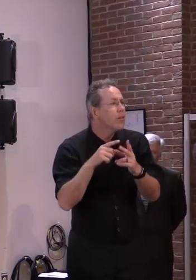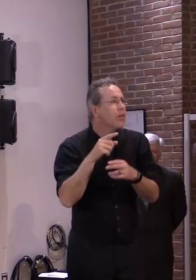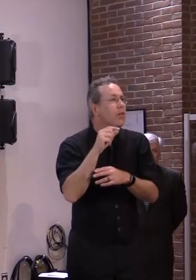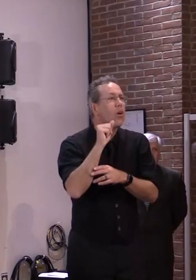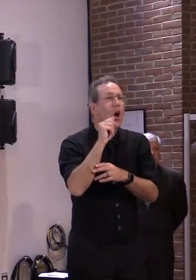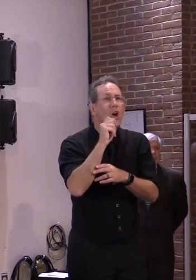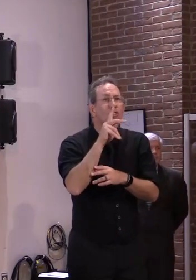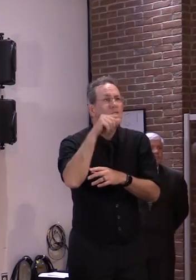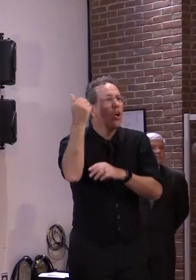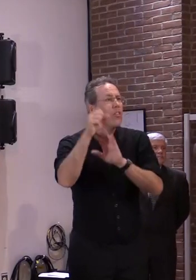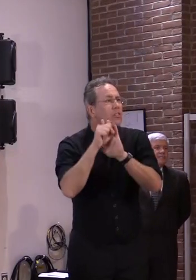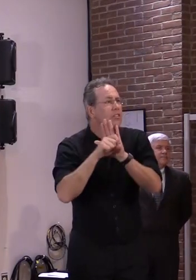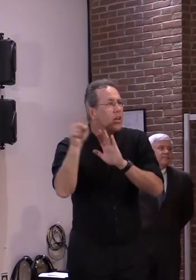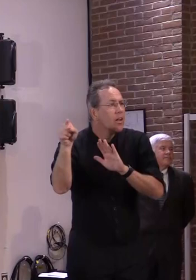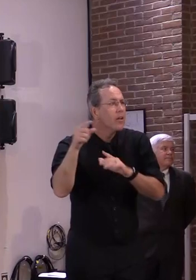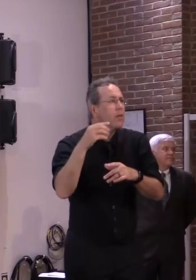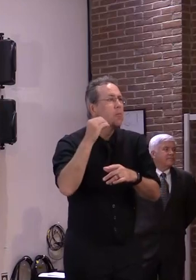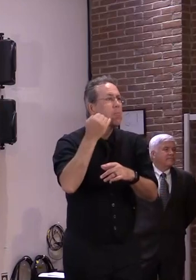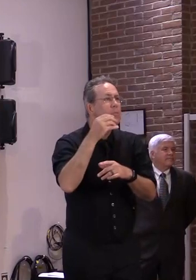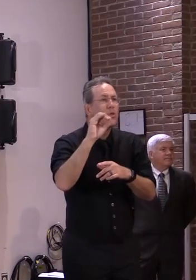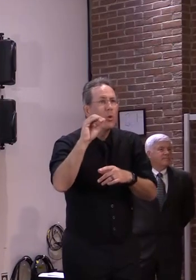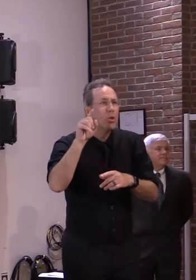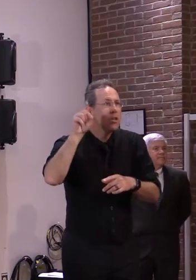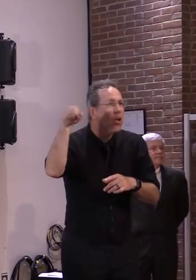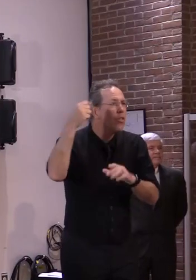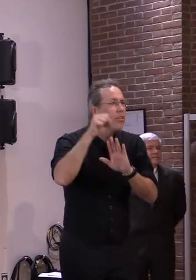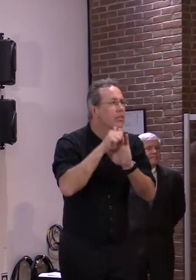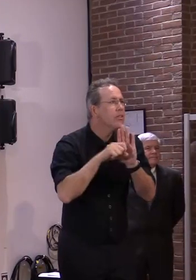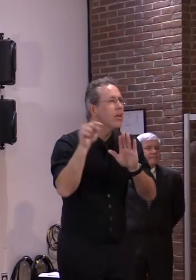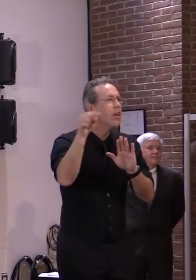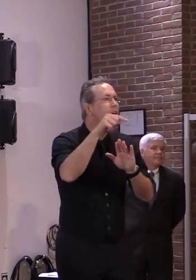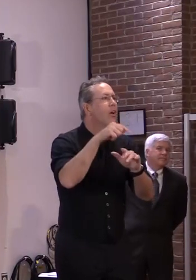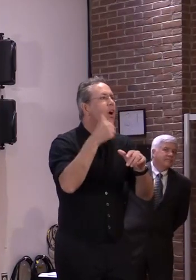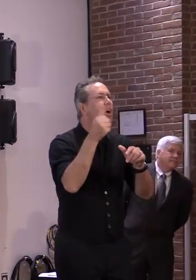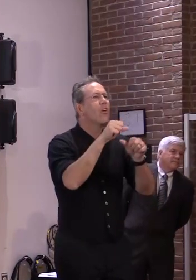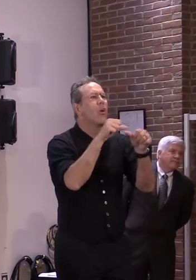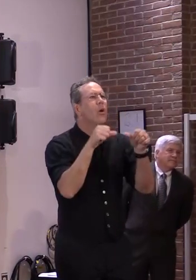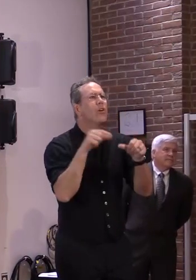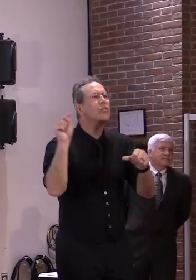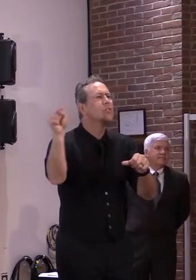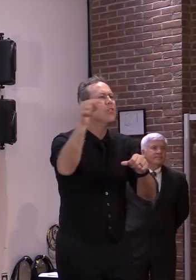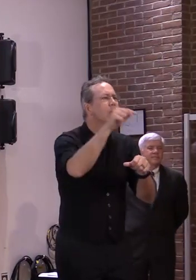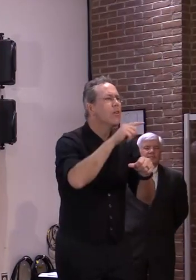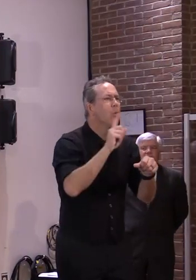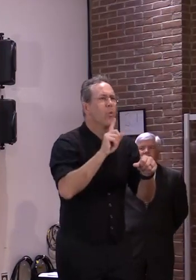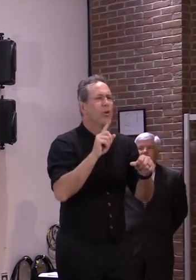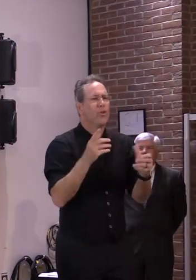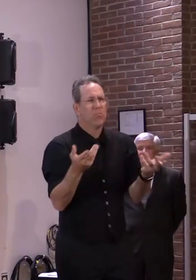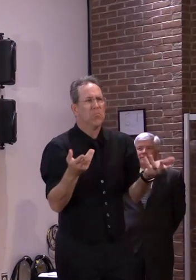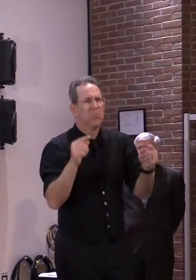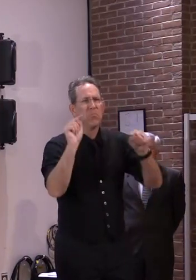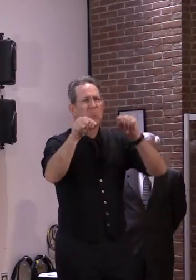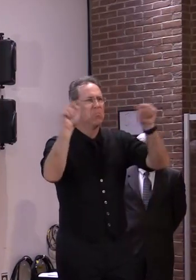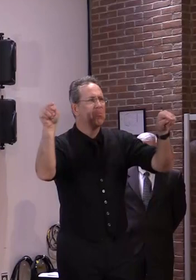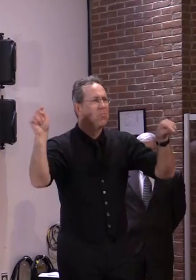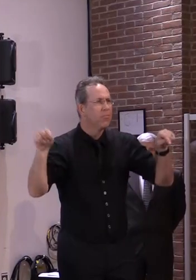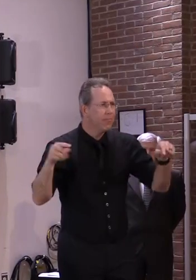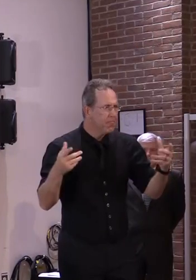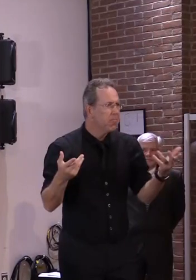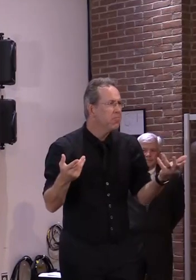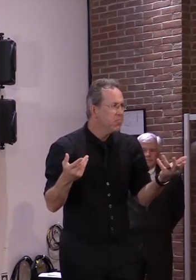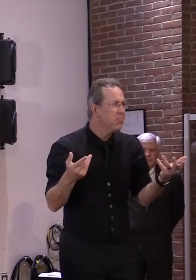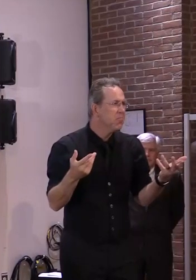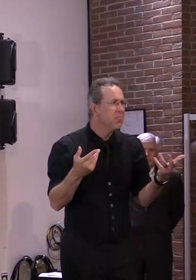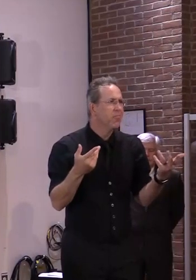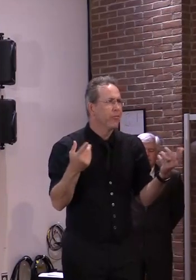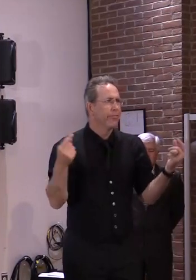of unvaccinated people, if some of those chose to take a vacation in Vermont, that virus was not going to be